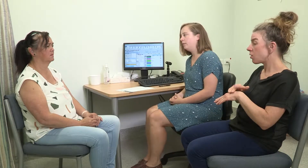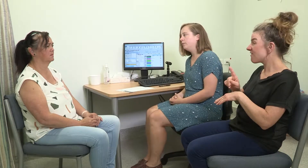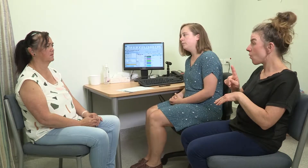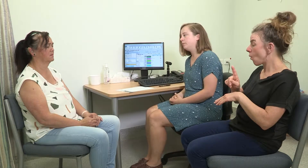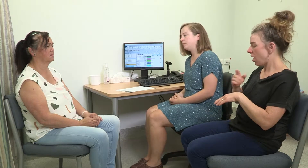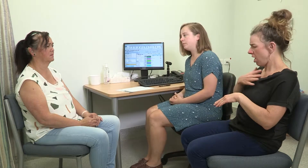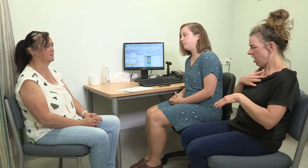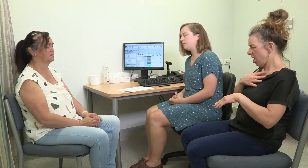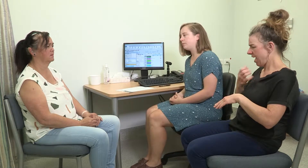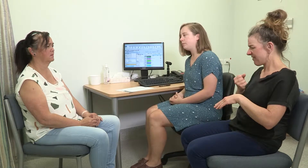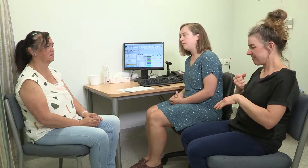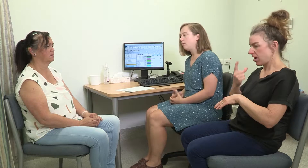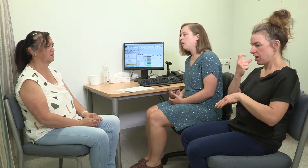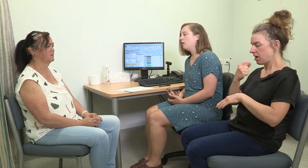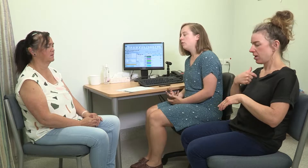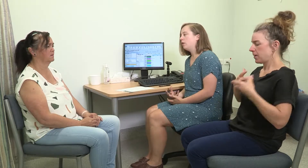it.